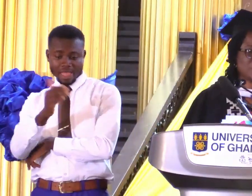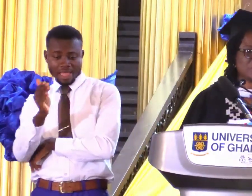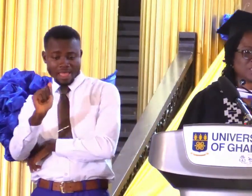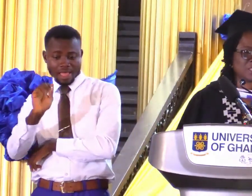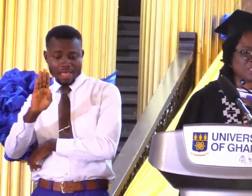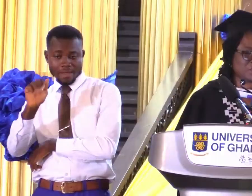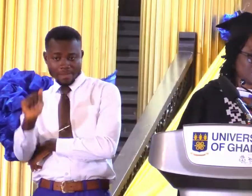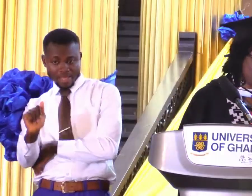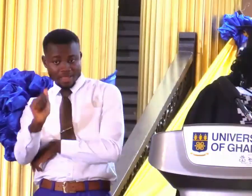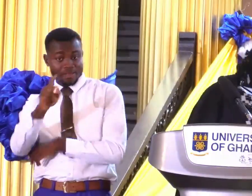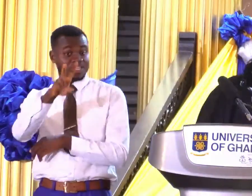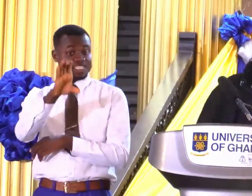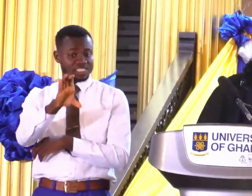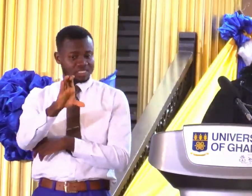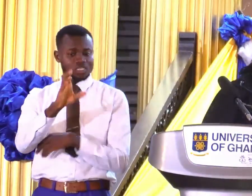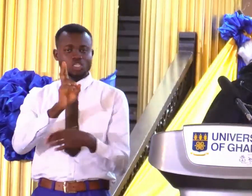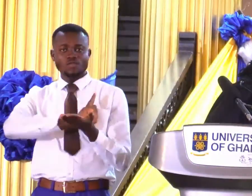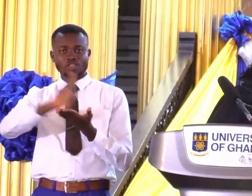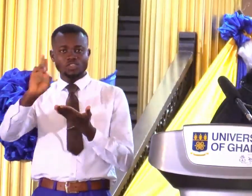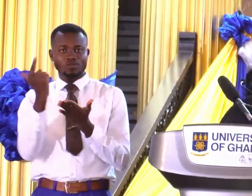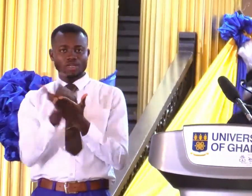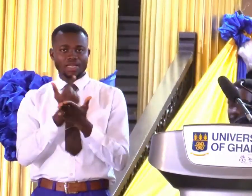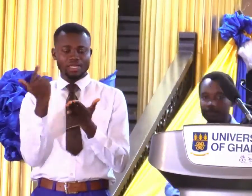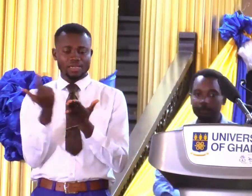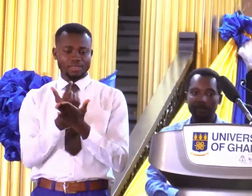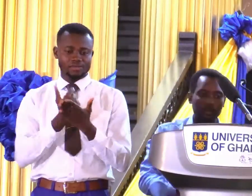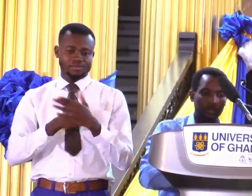the University of Ghana.